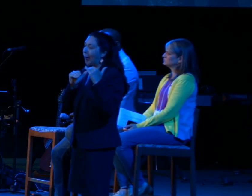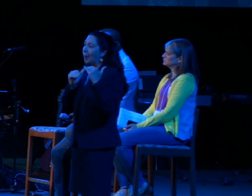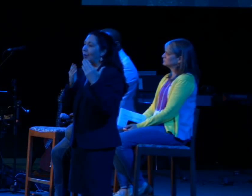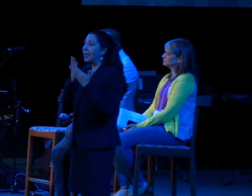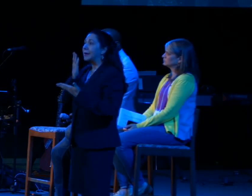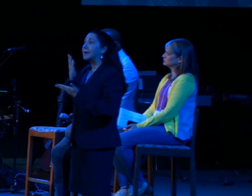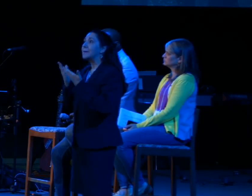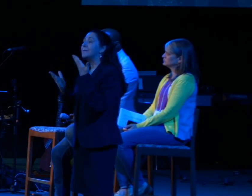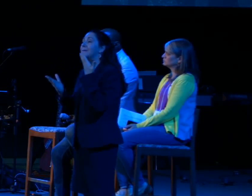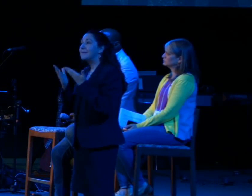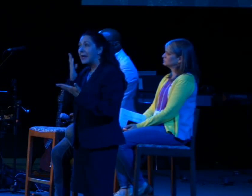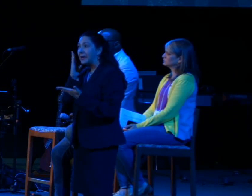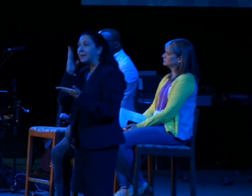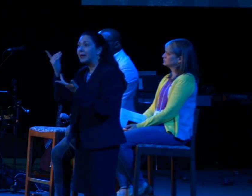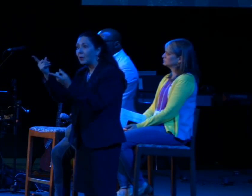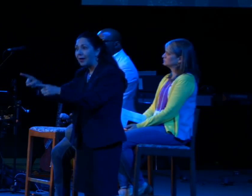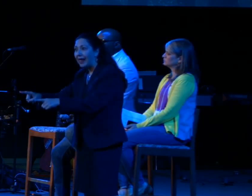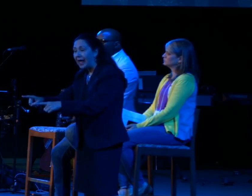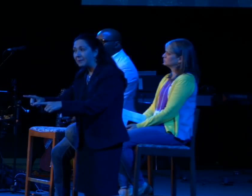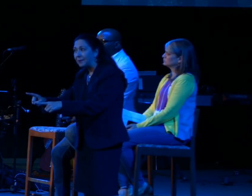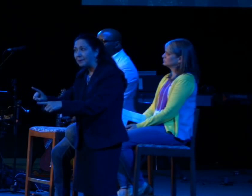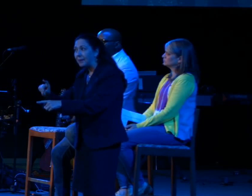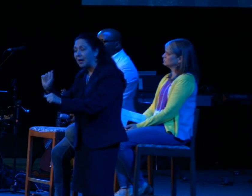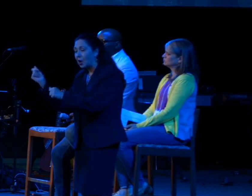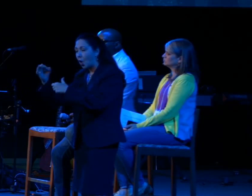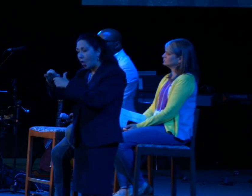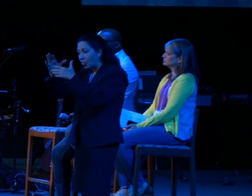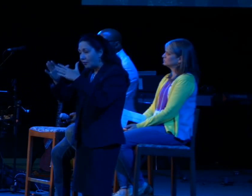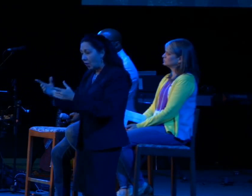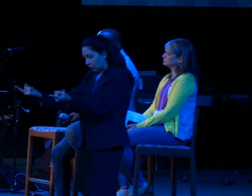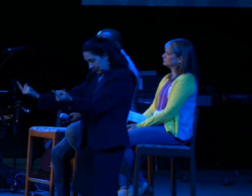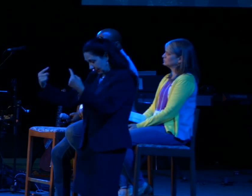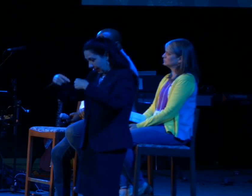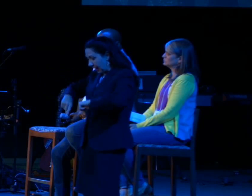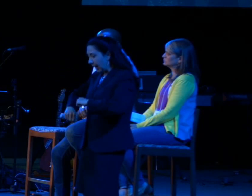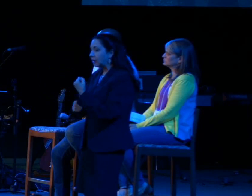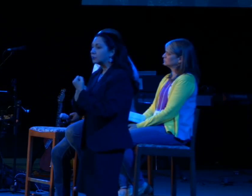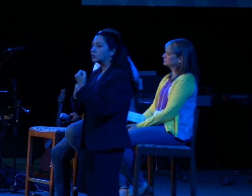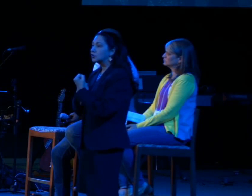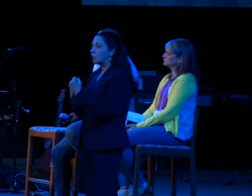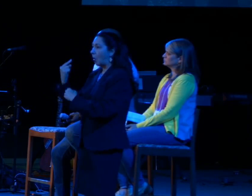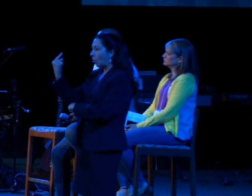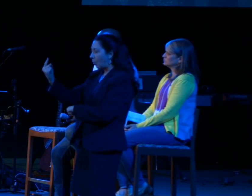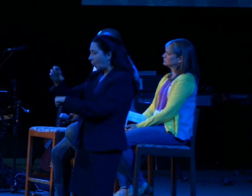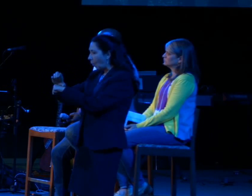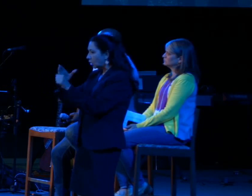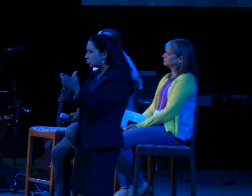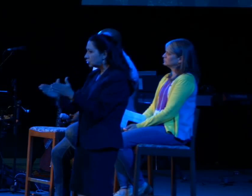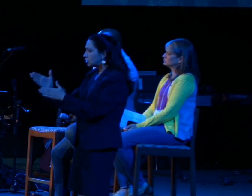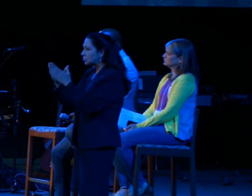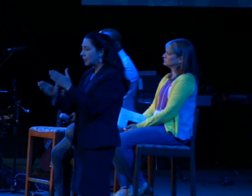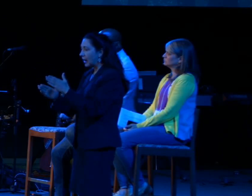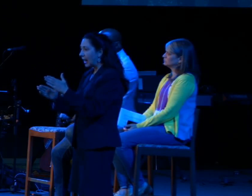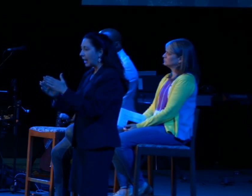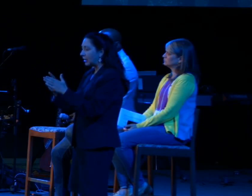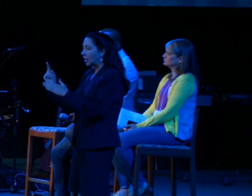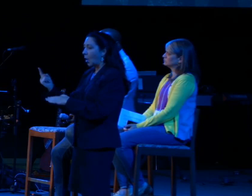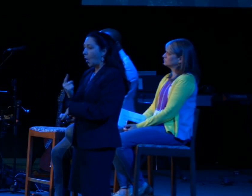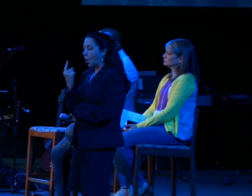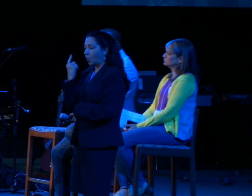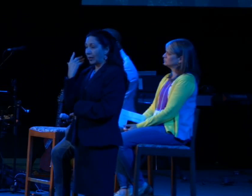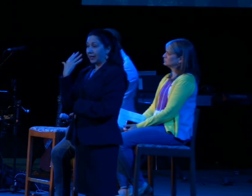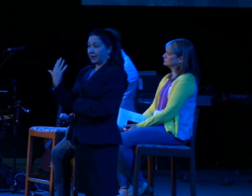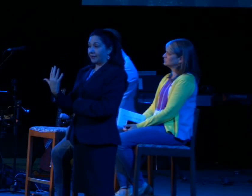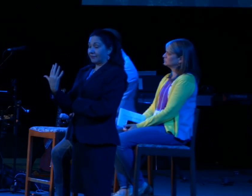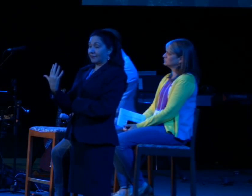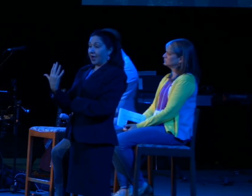might happen. Those delegates came to support the One Church plan, all but 5